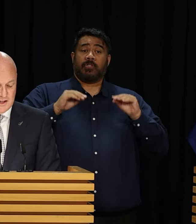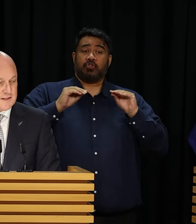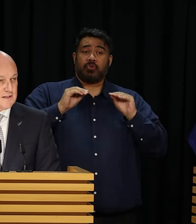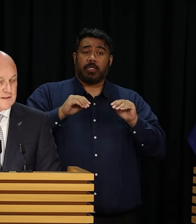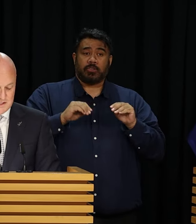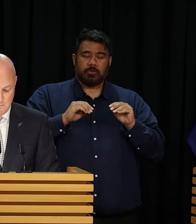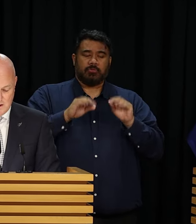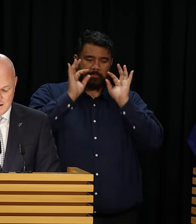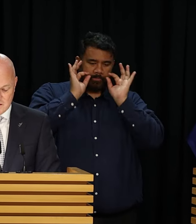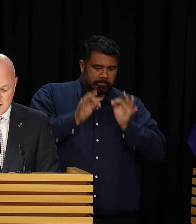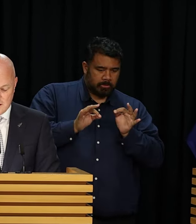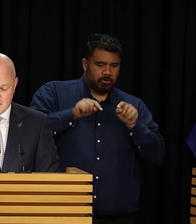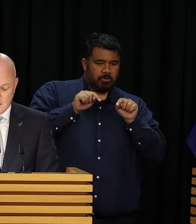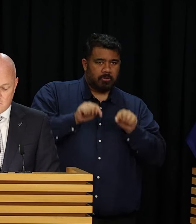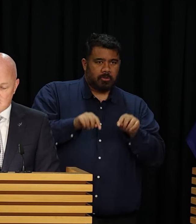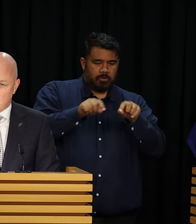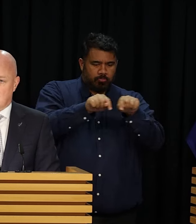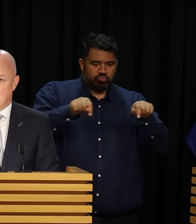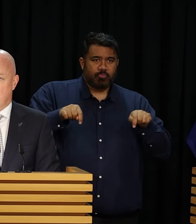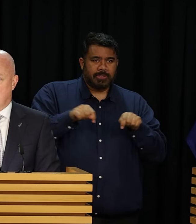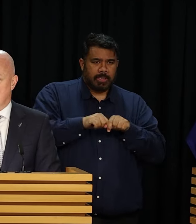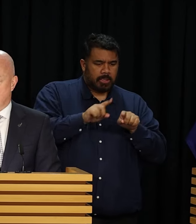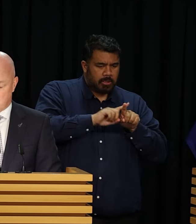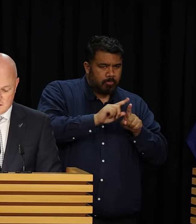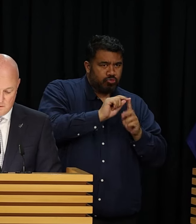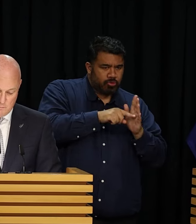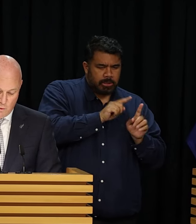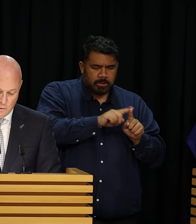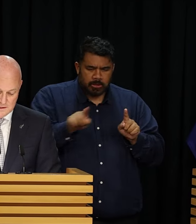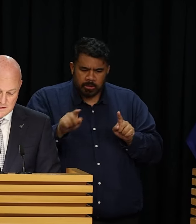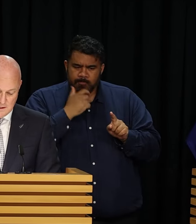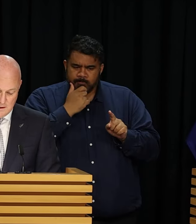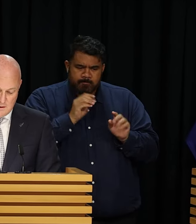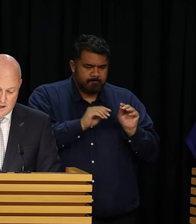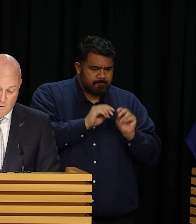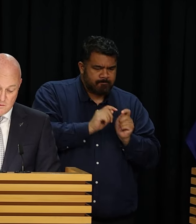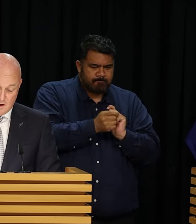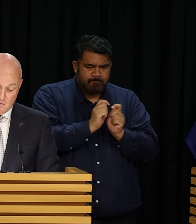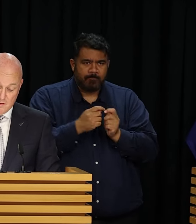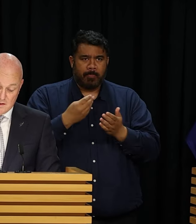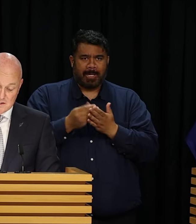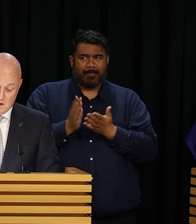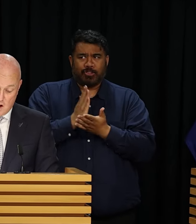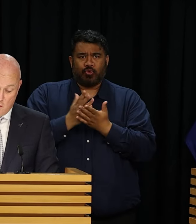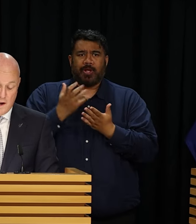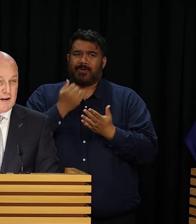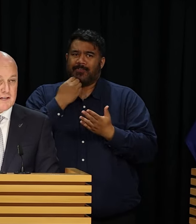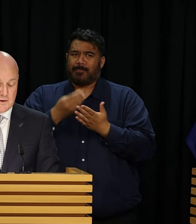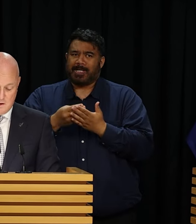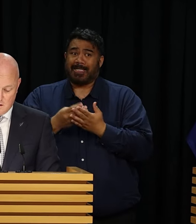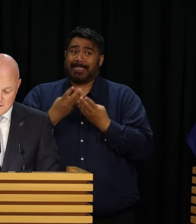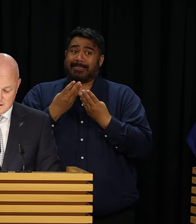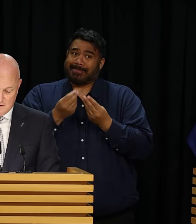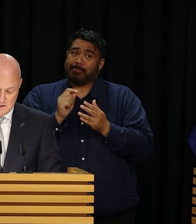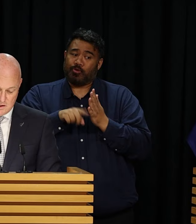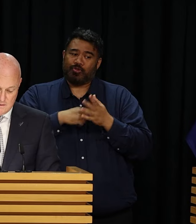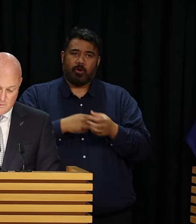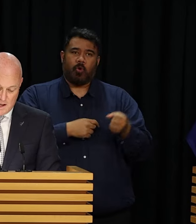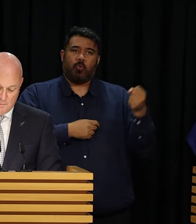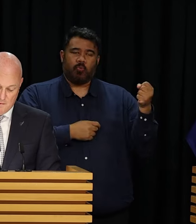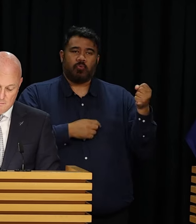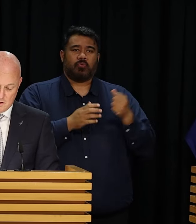property projects since September last year, resulting in a number of those projects being paused. And I want to reiterate that this is in no way related to any cost